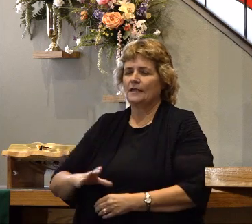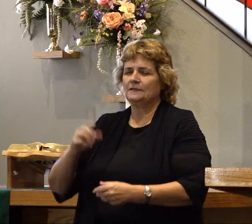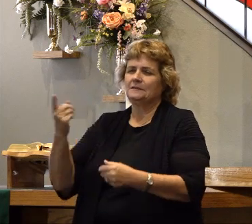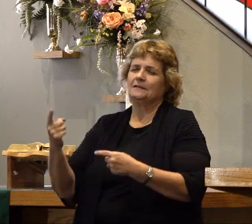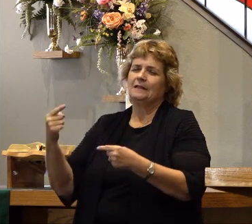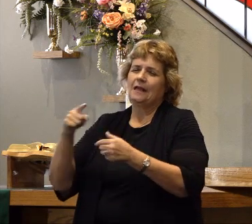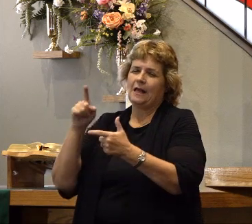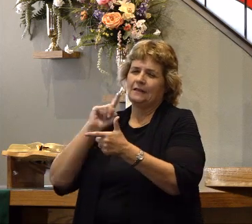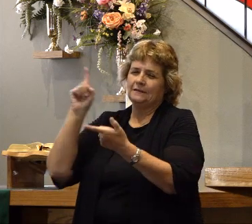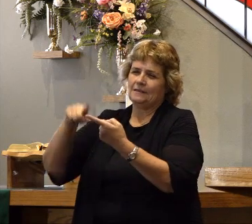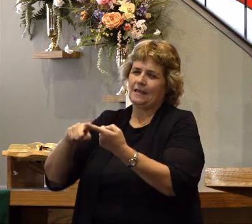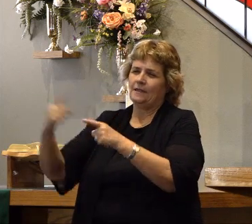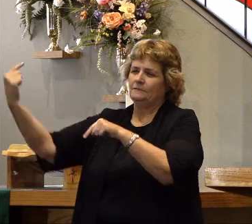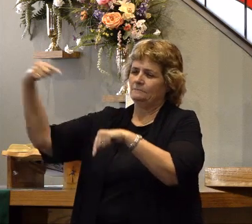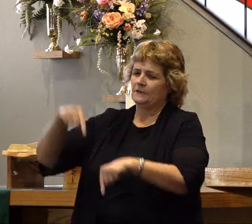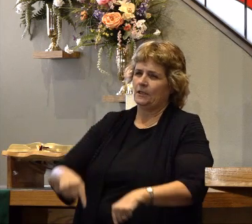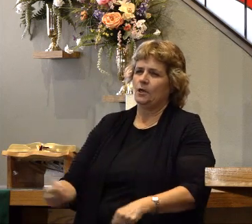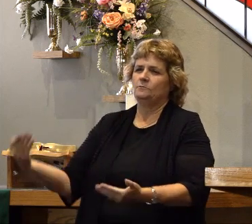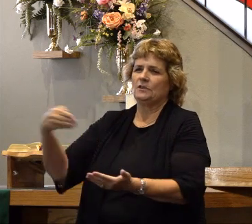Amen.